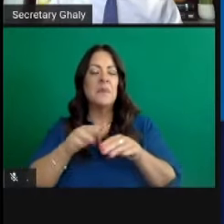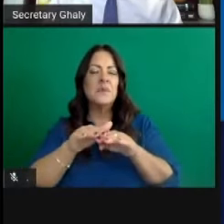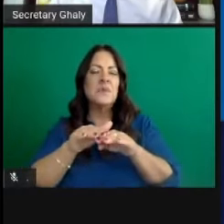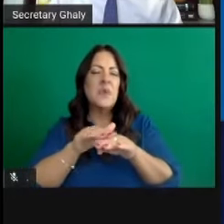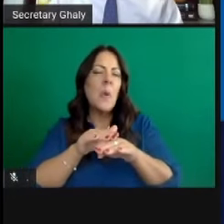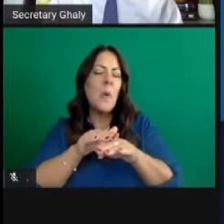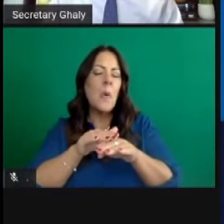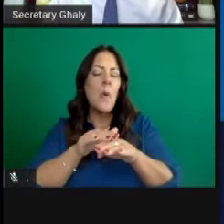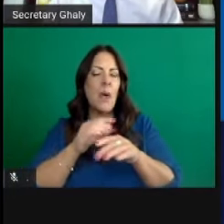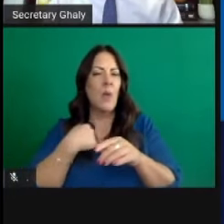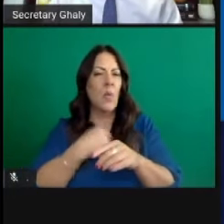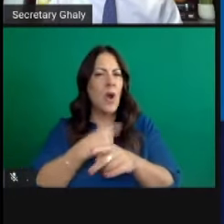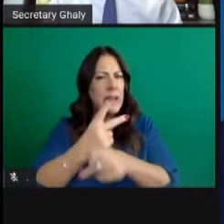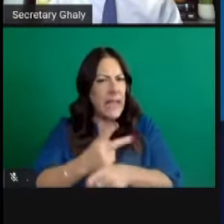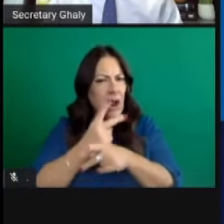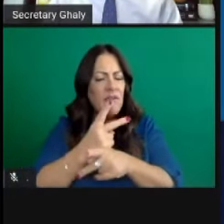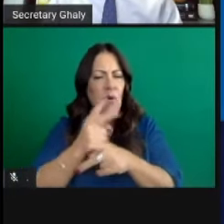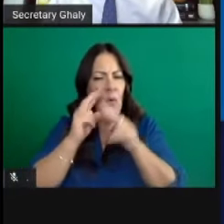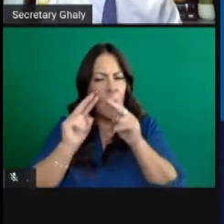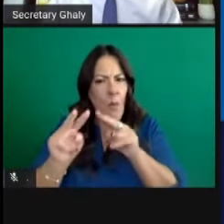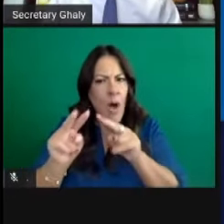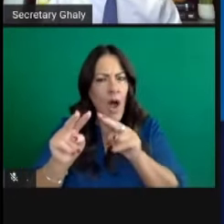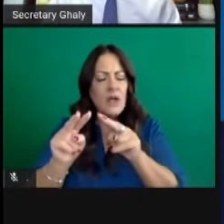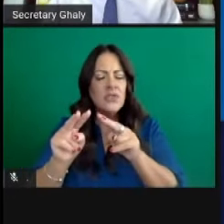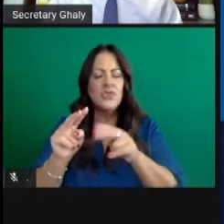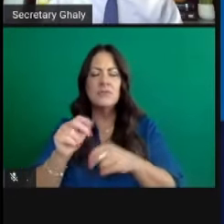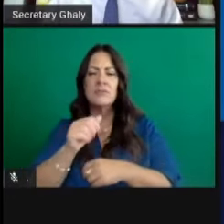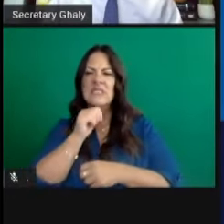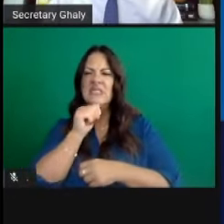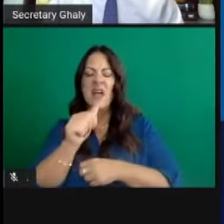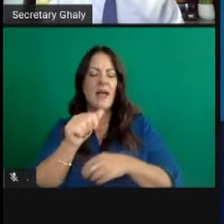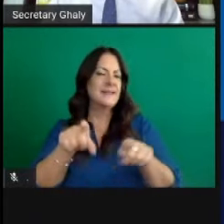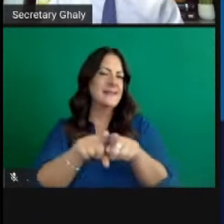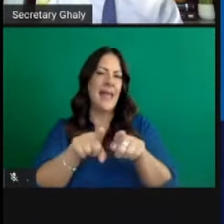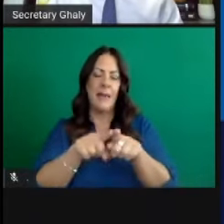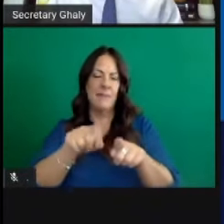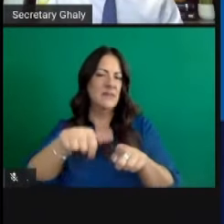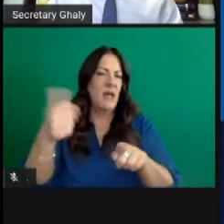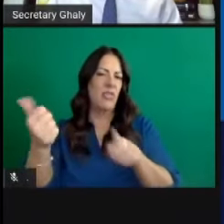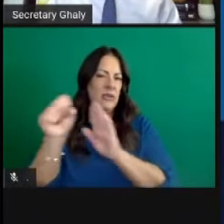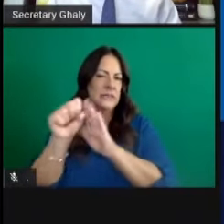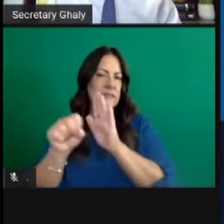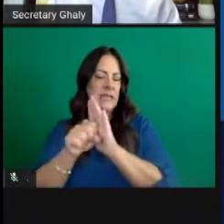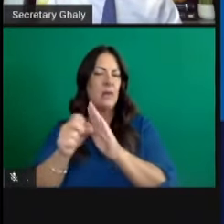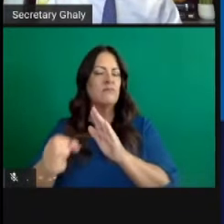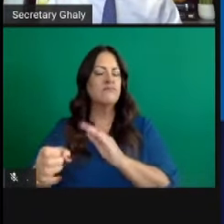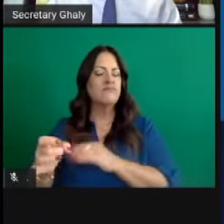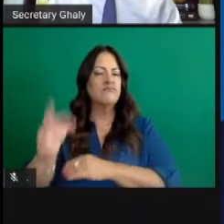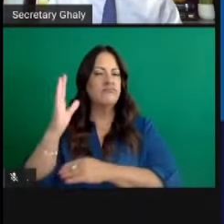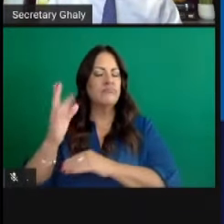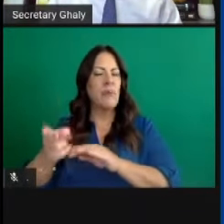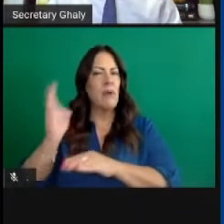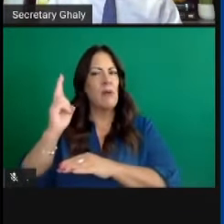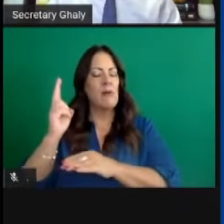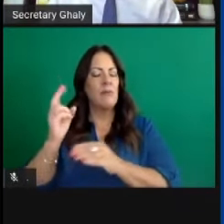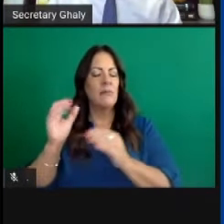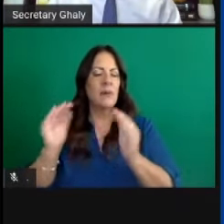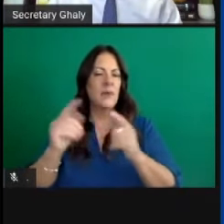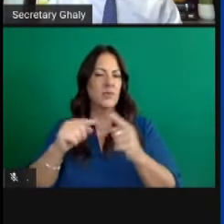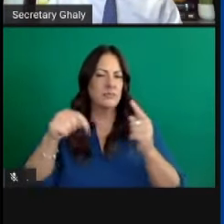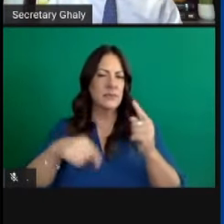them closely, and certainly not the same as many of the states throughout the nation.